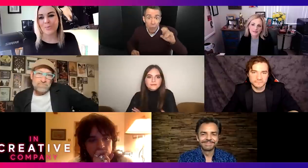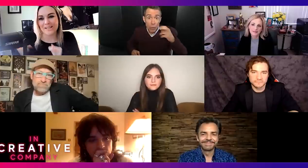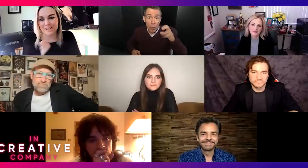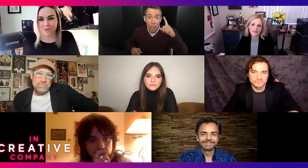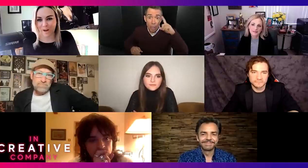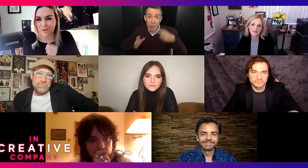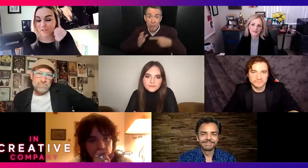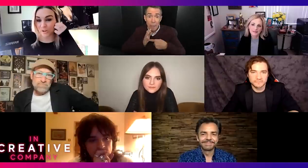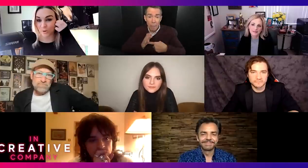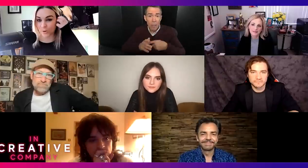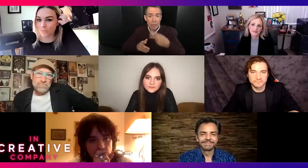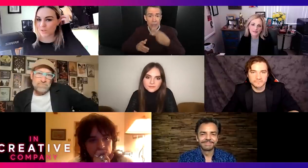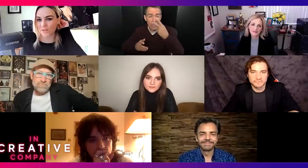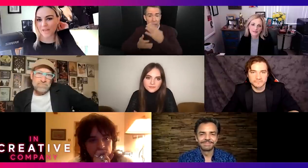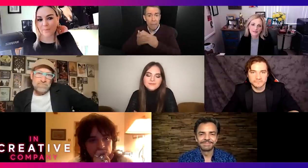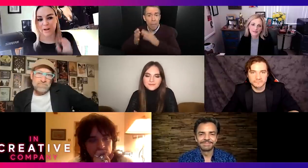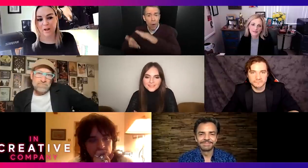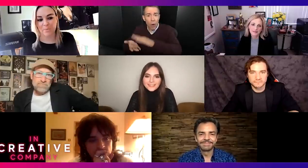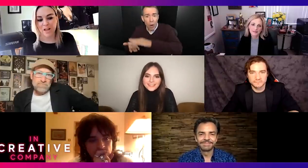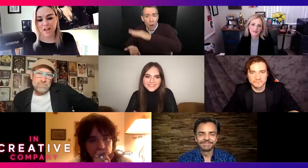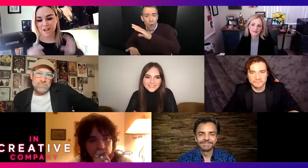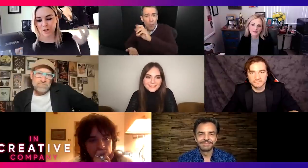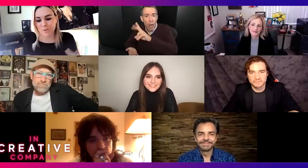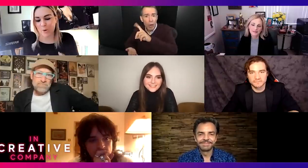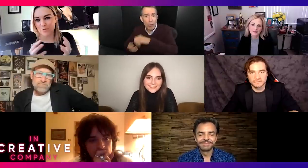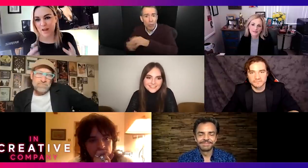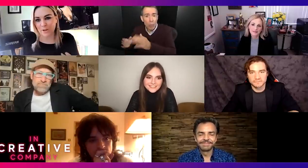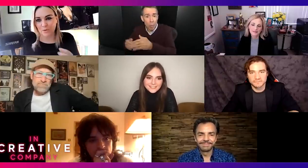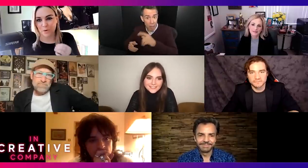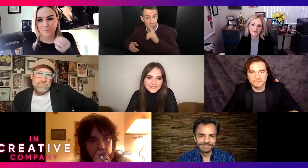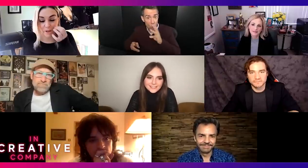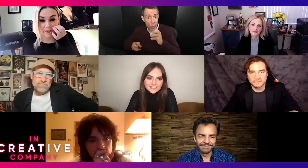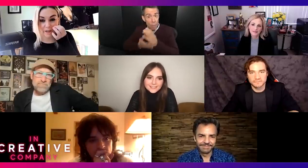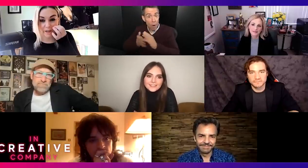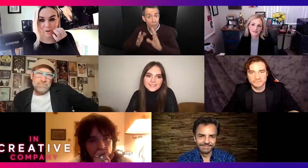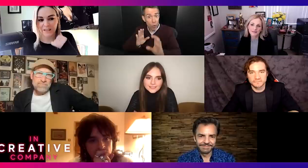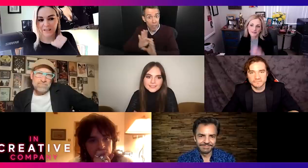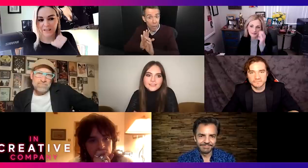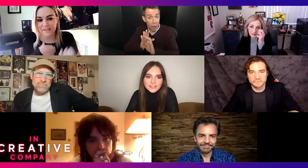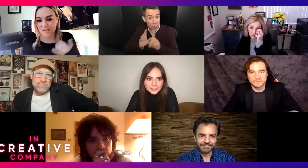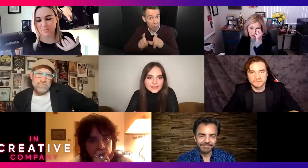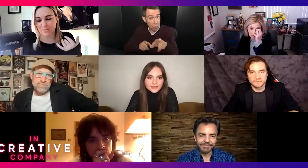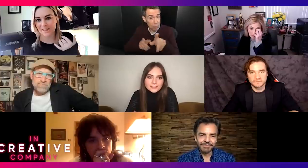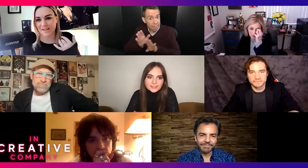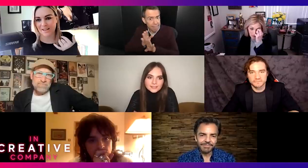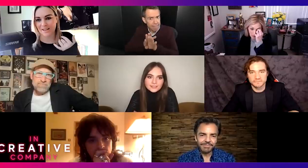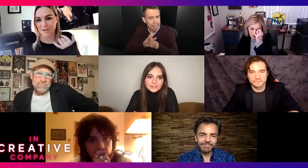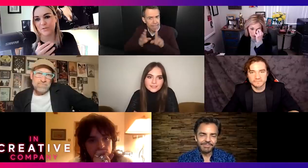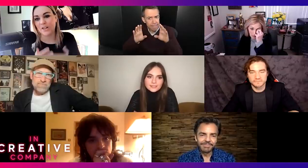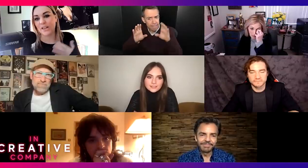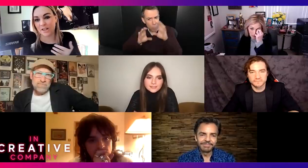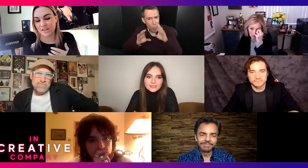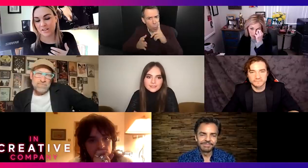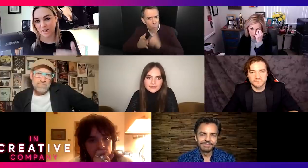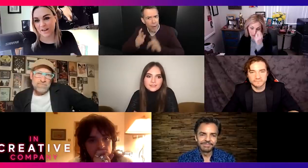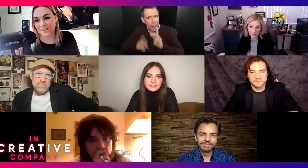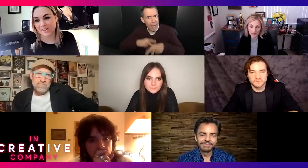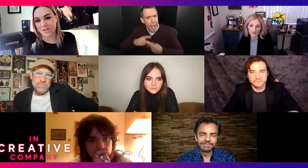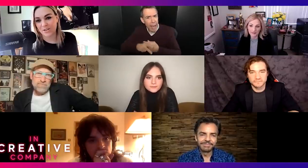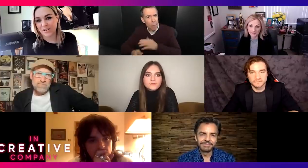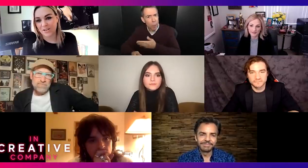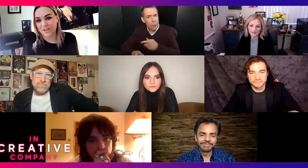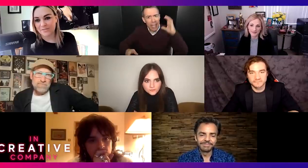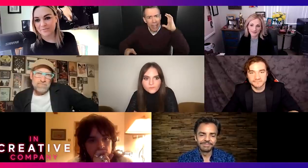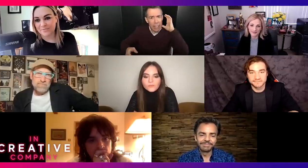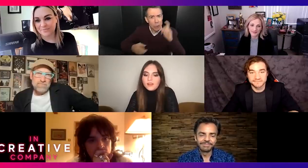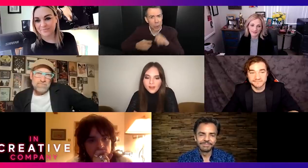her. We see some of the records in her room. So did that become a large part of how you formed your character and really listening to the music and a lot of the lyrics that she